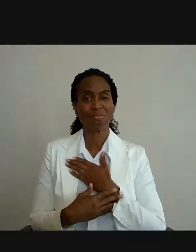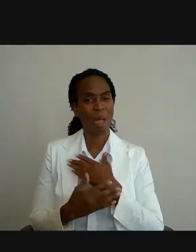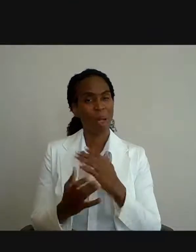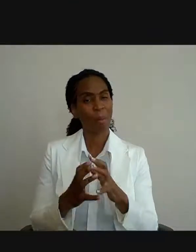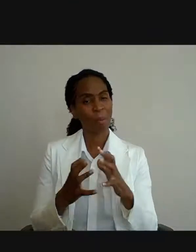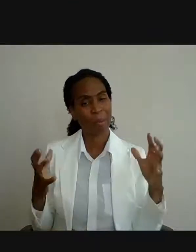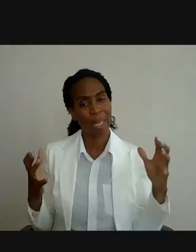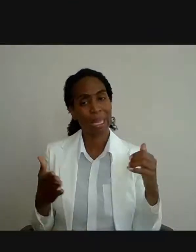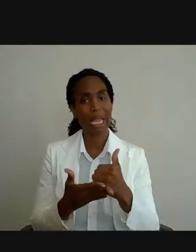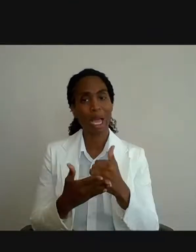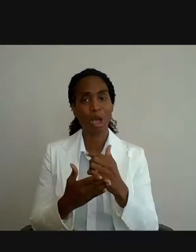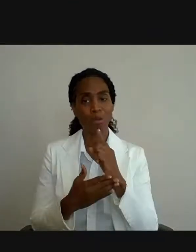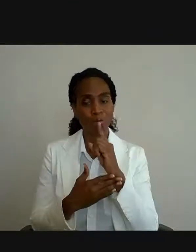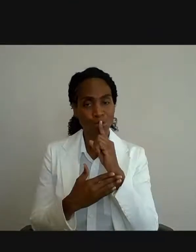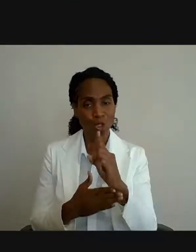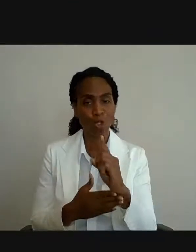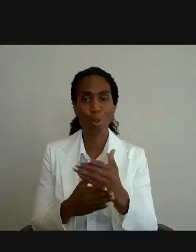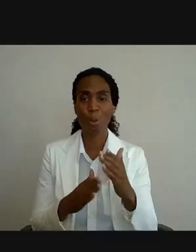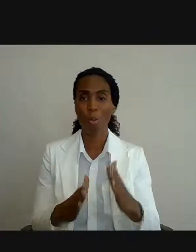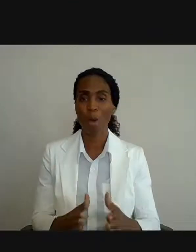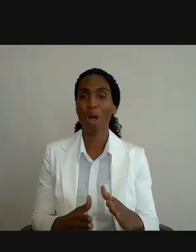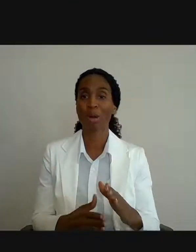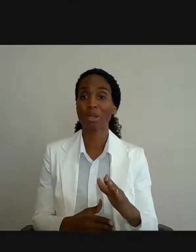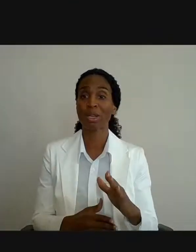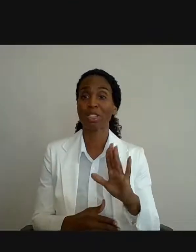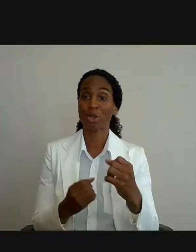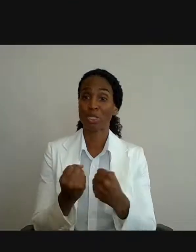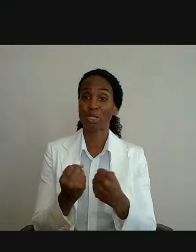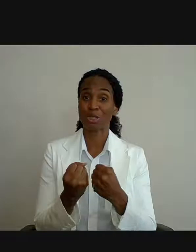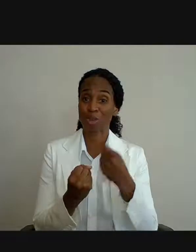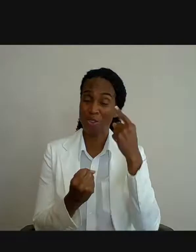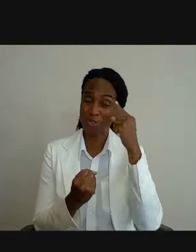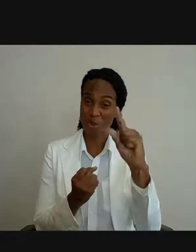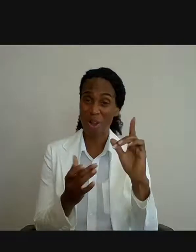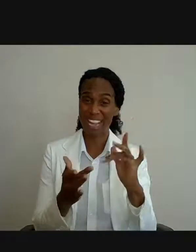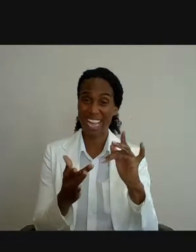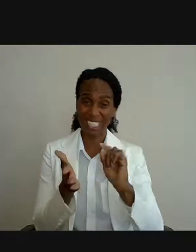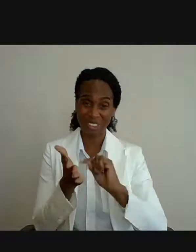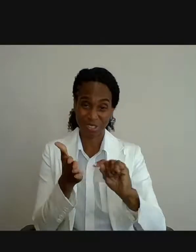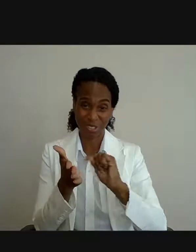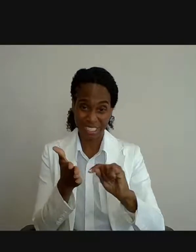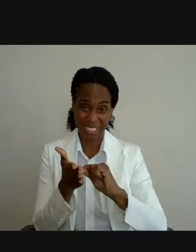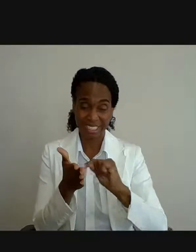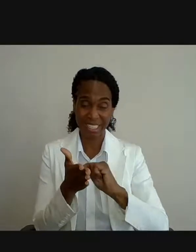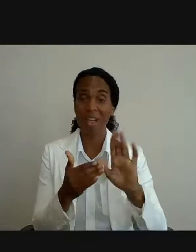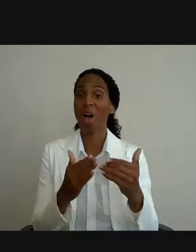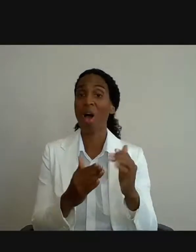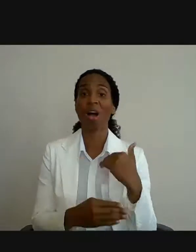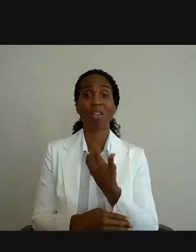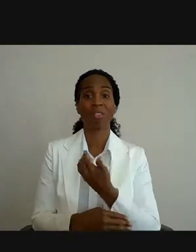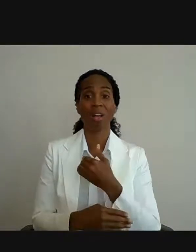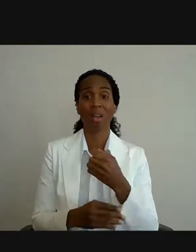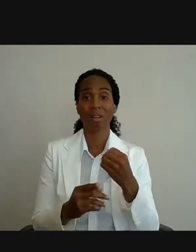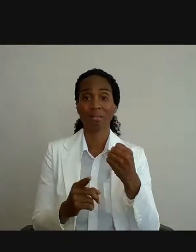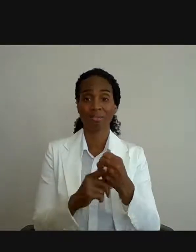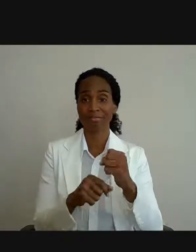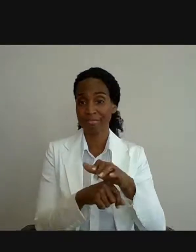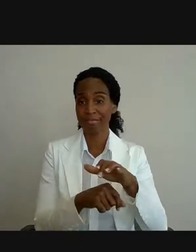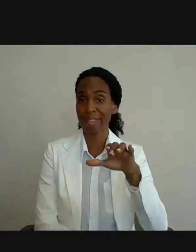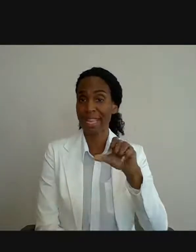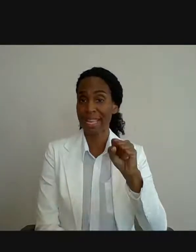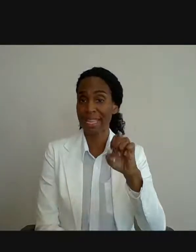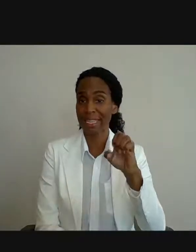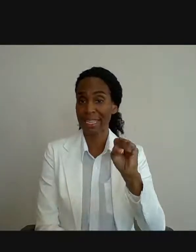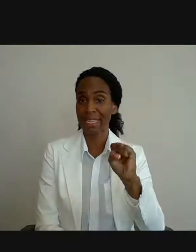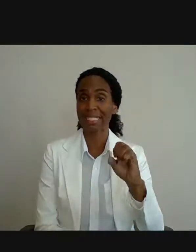true partner, especially your support for contact tracing of all of our cases that have been